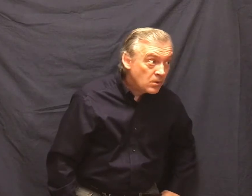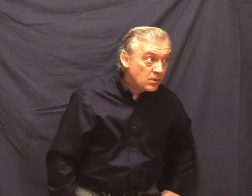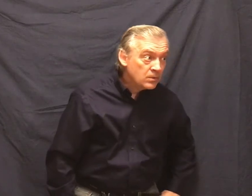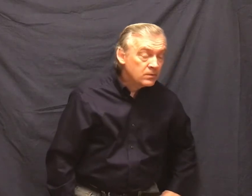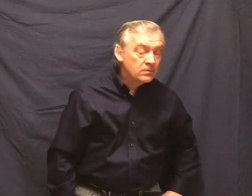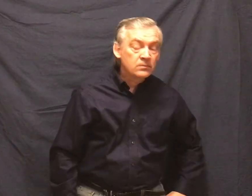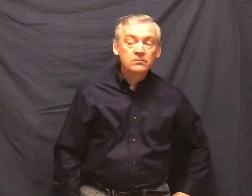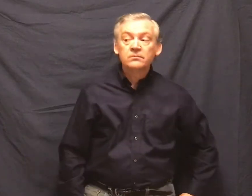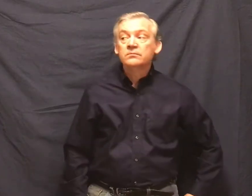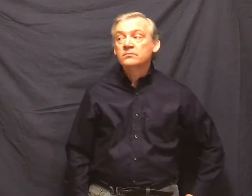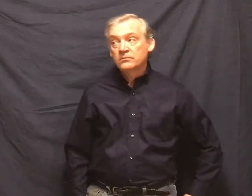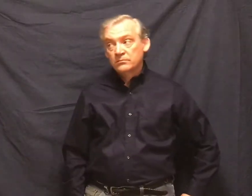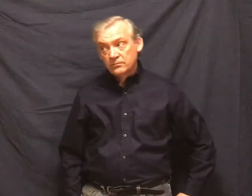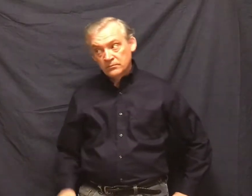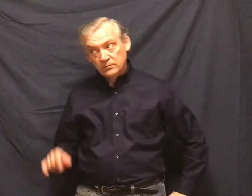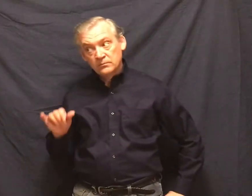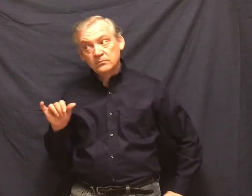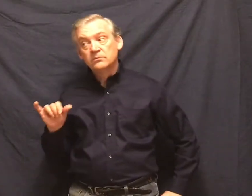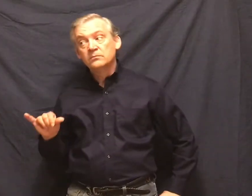Yeah, sometimes.